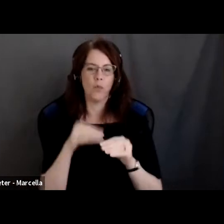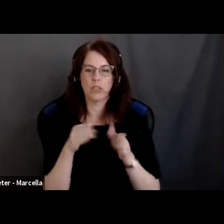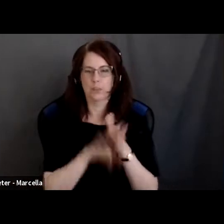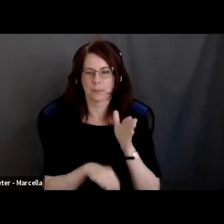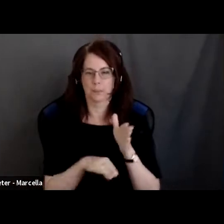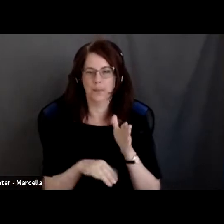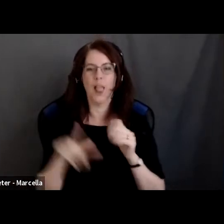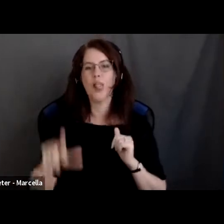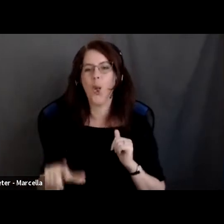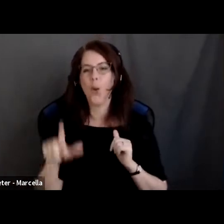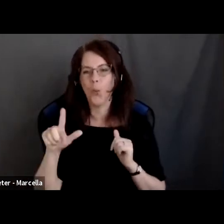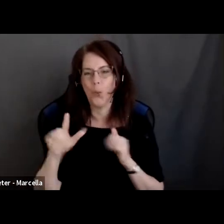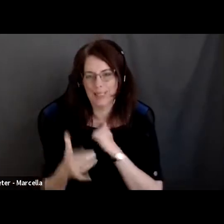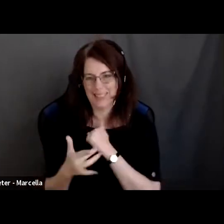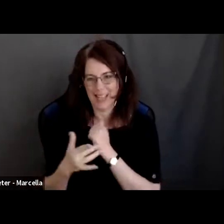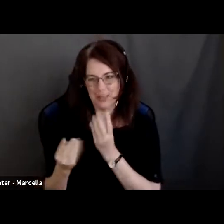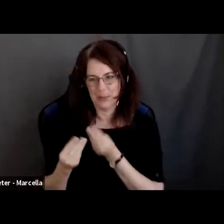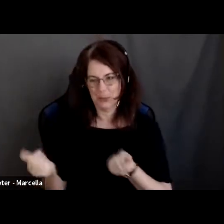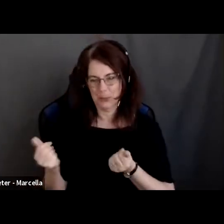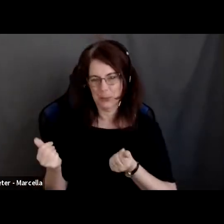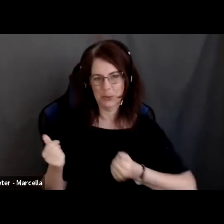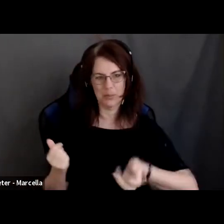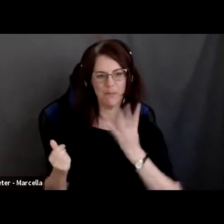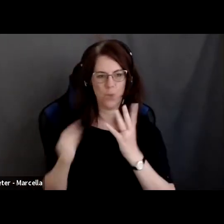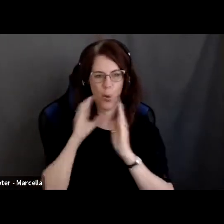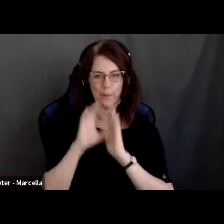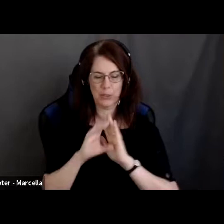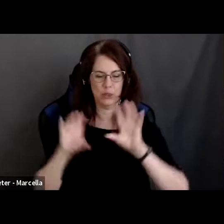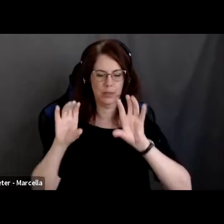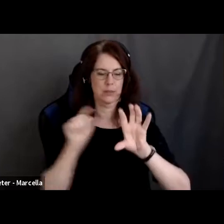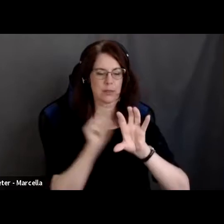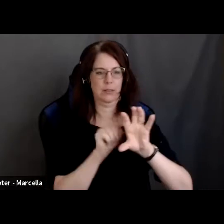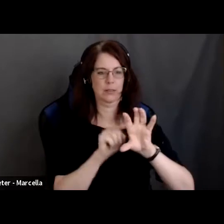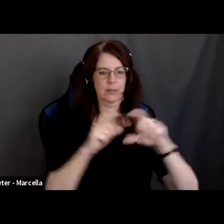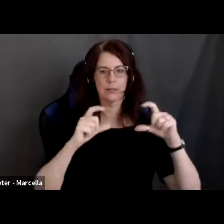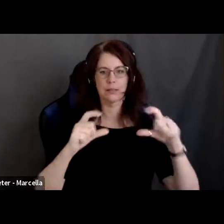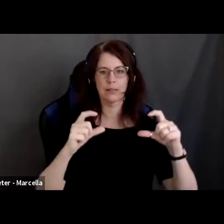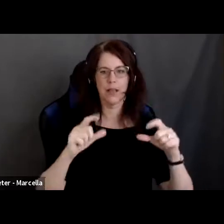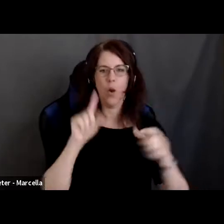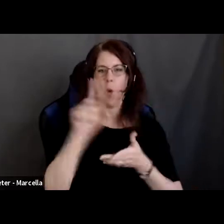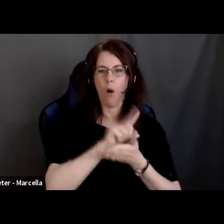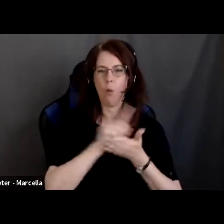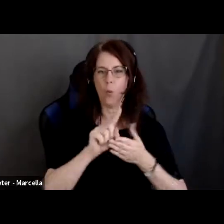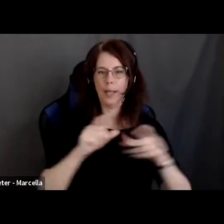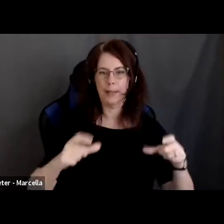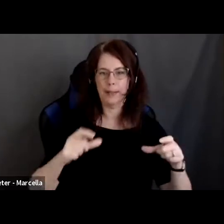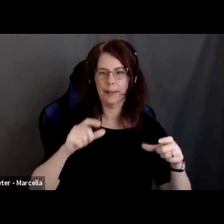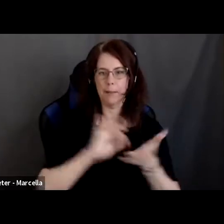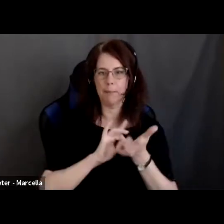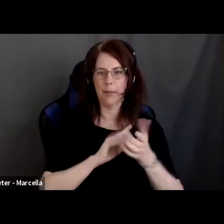those low-tech solutions. 4 images, upper left-hand corner, we have just a weekly